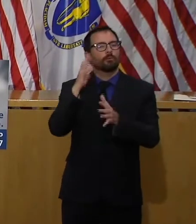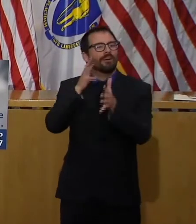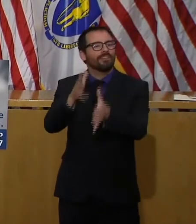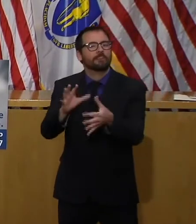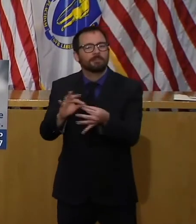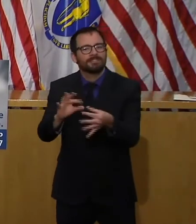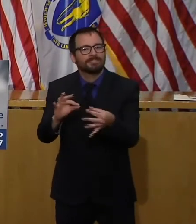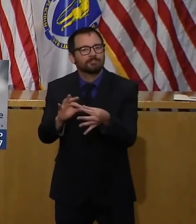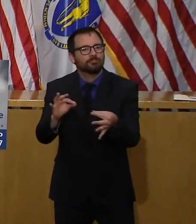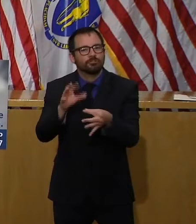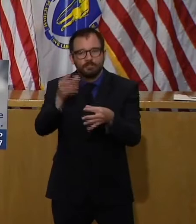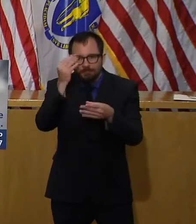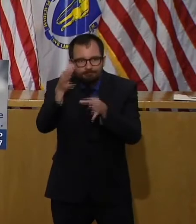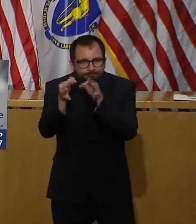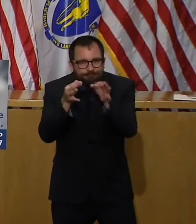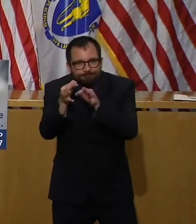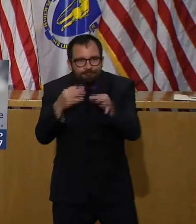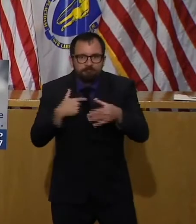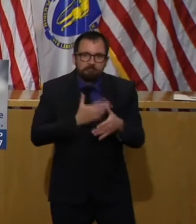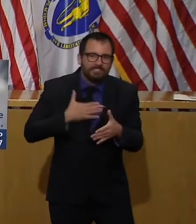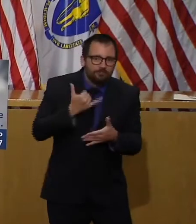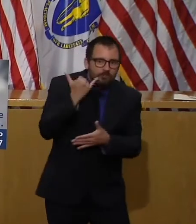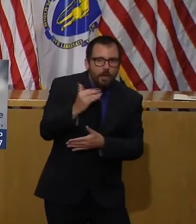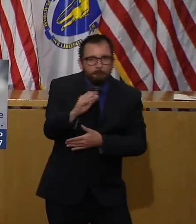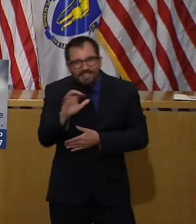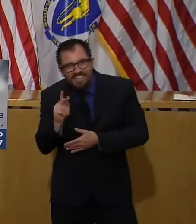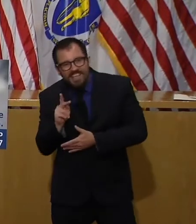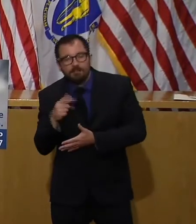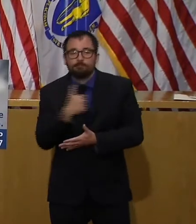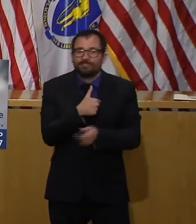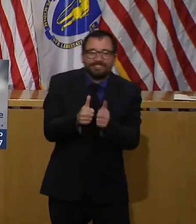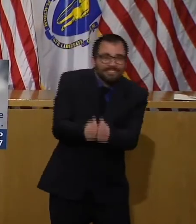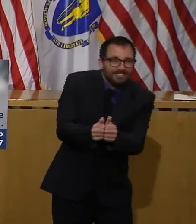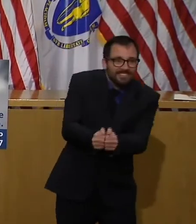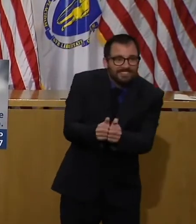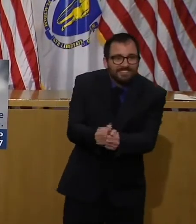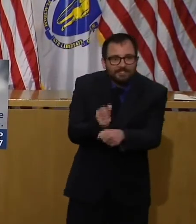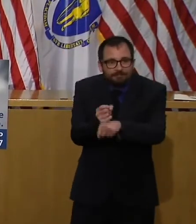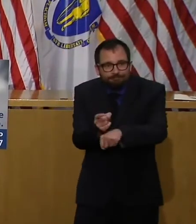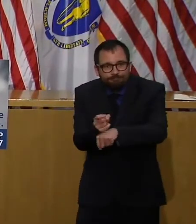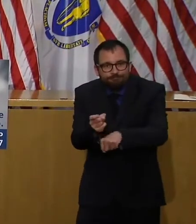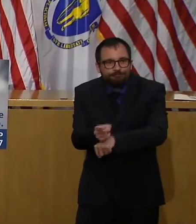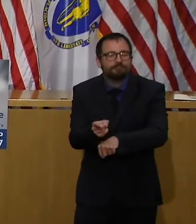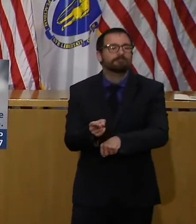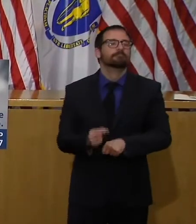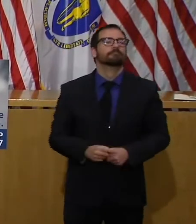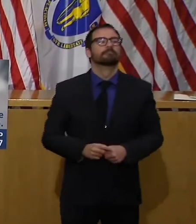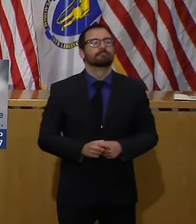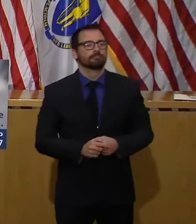with us. But really, the act of picking up the phone is an act of caring for your community.